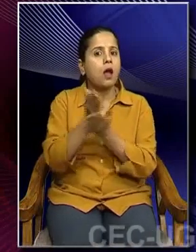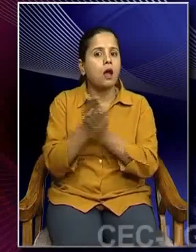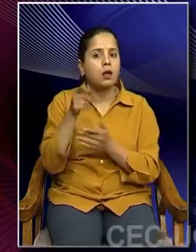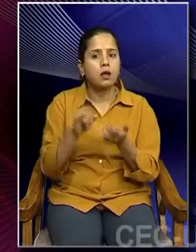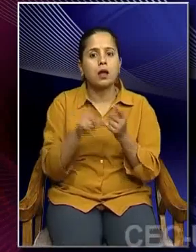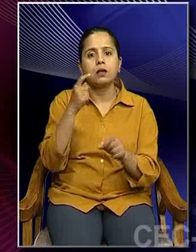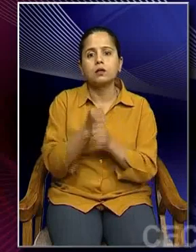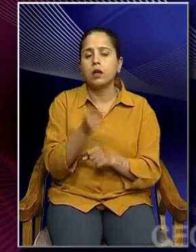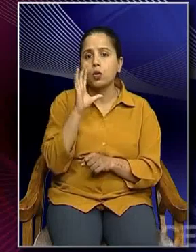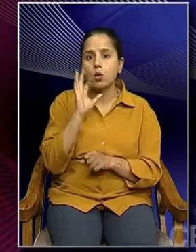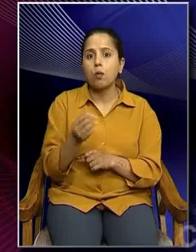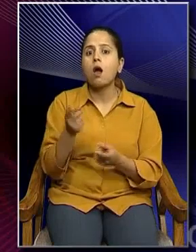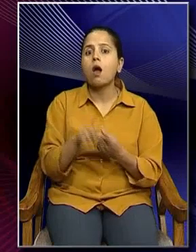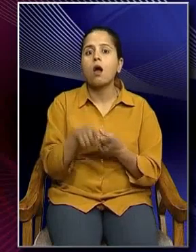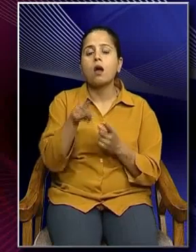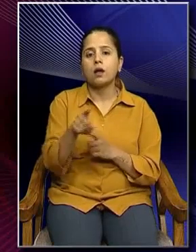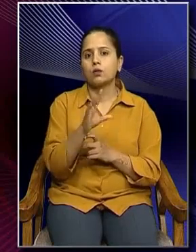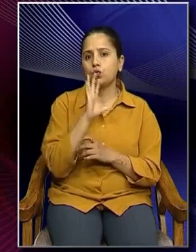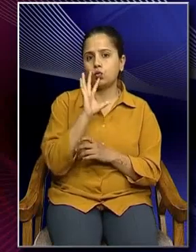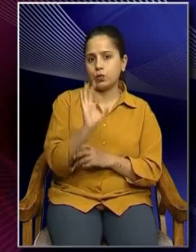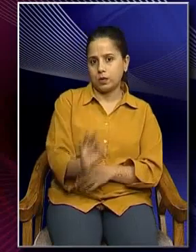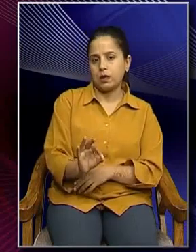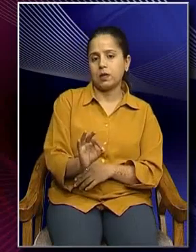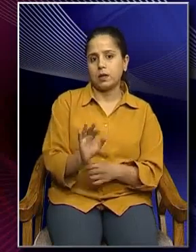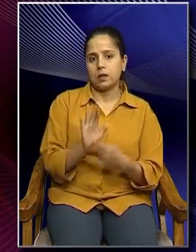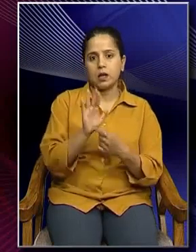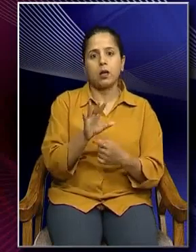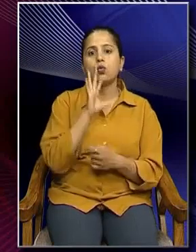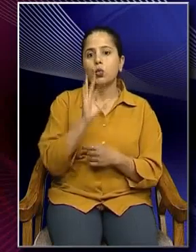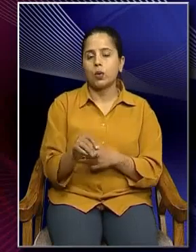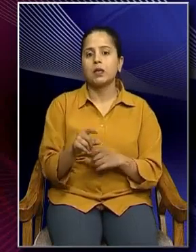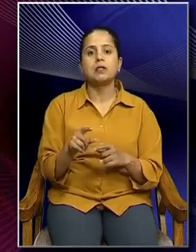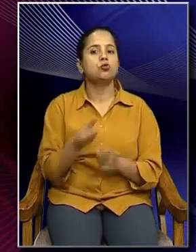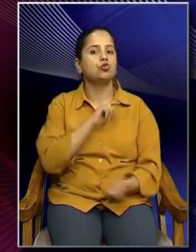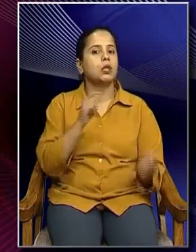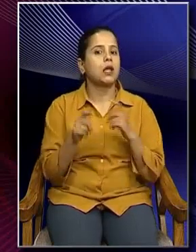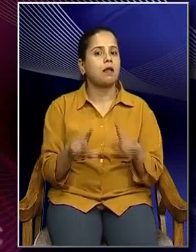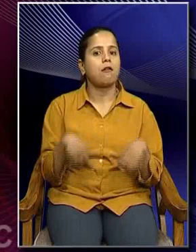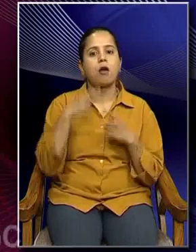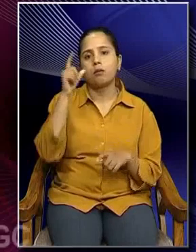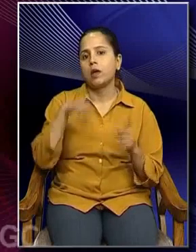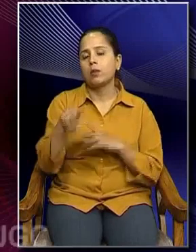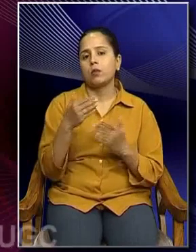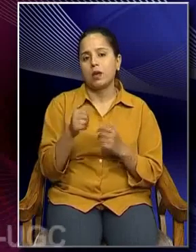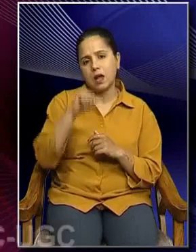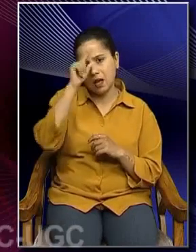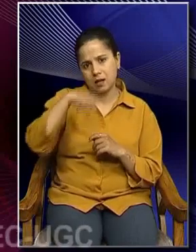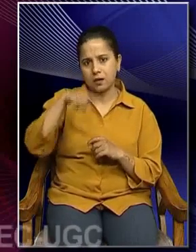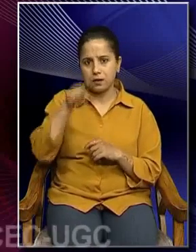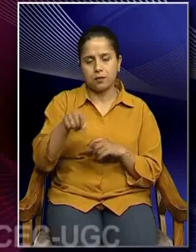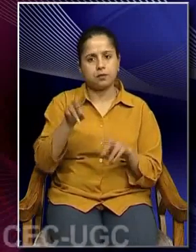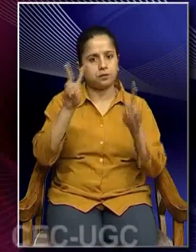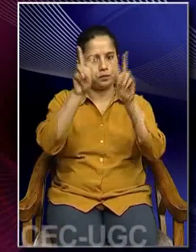will really become realistic and bring real change in the life of people. So in the Indian context,